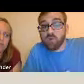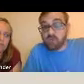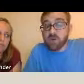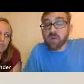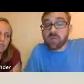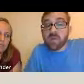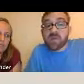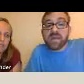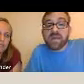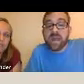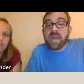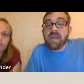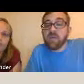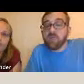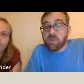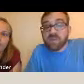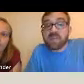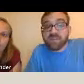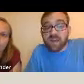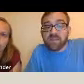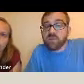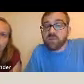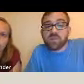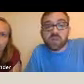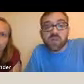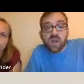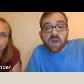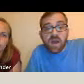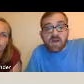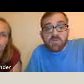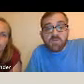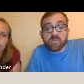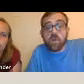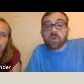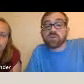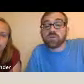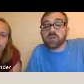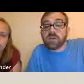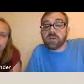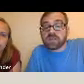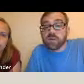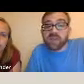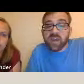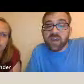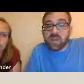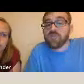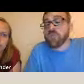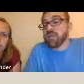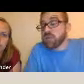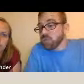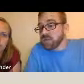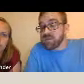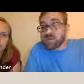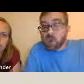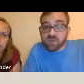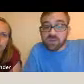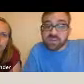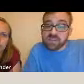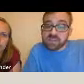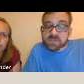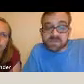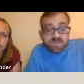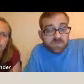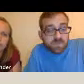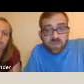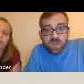both spoken Romanian and Romanian Sign Language. We're also learning self-care and thriving while living